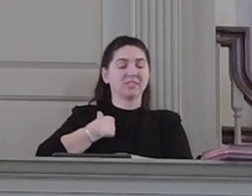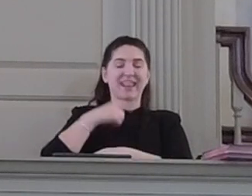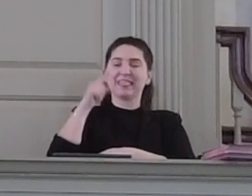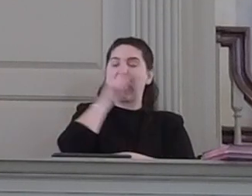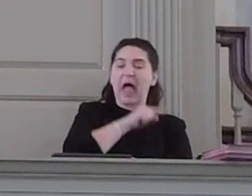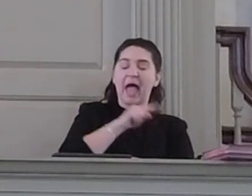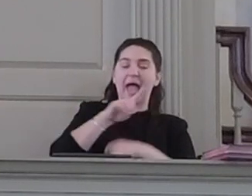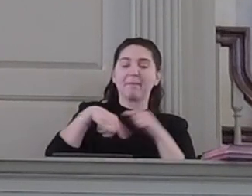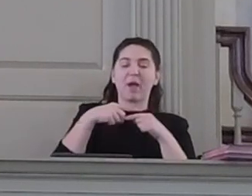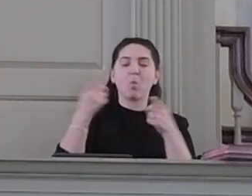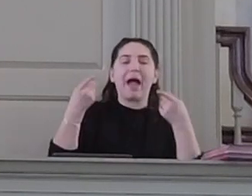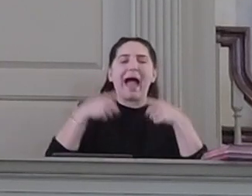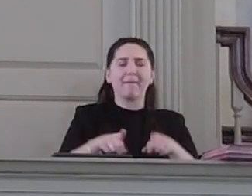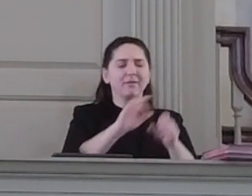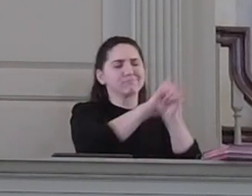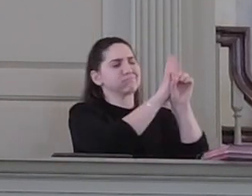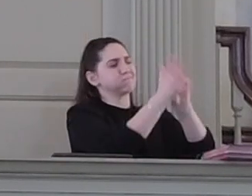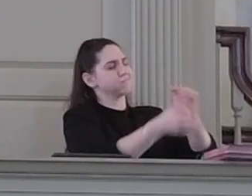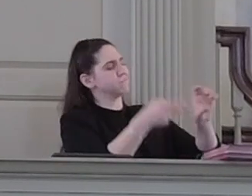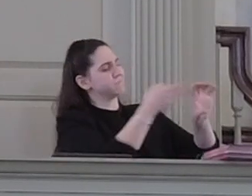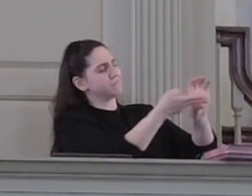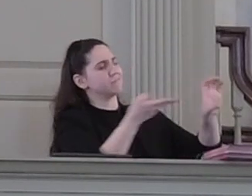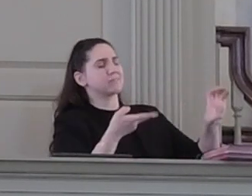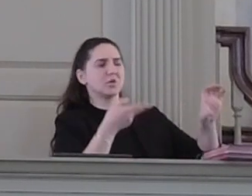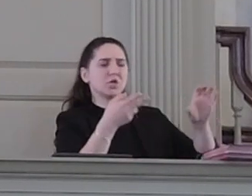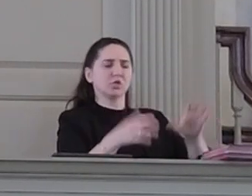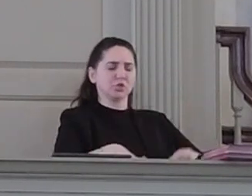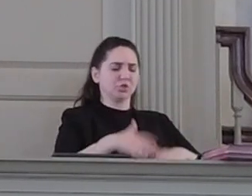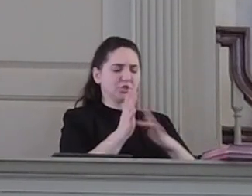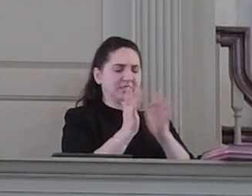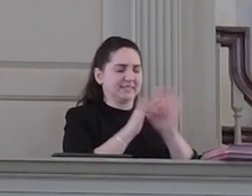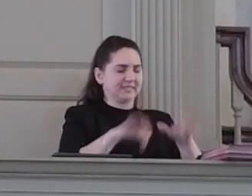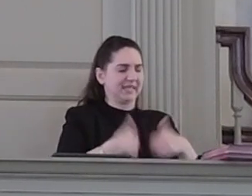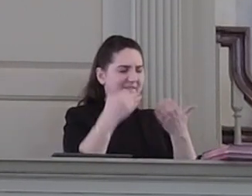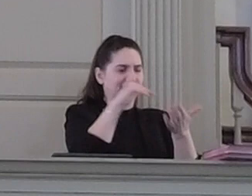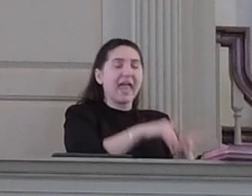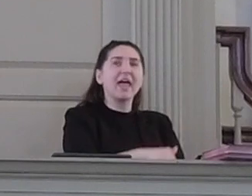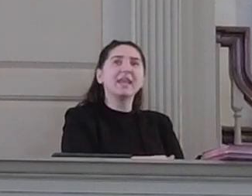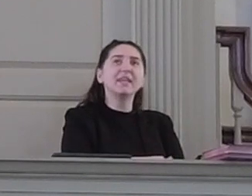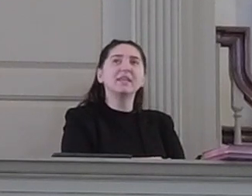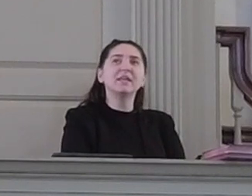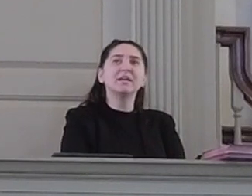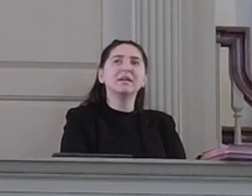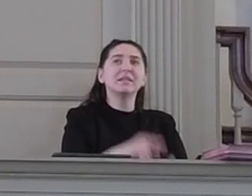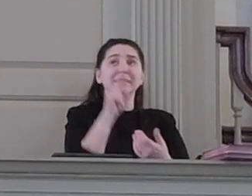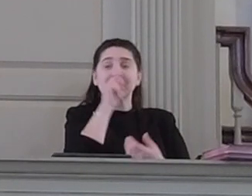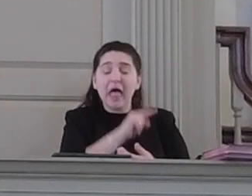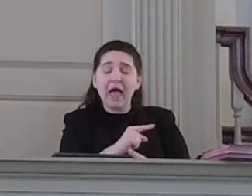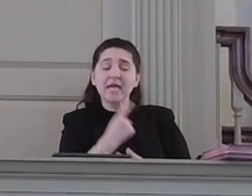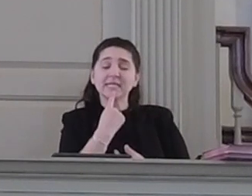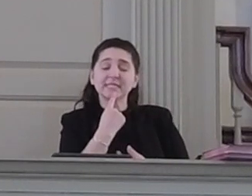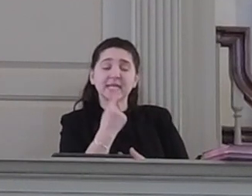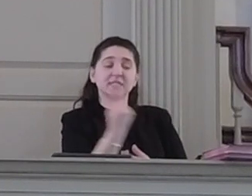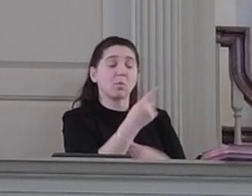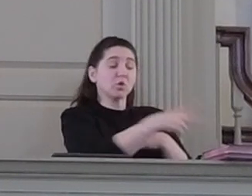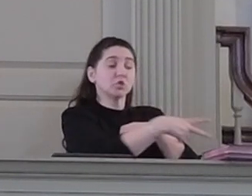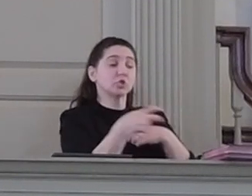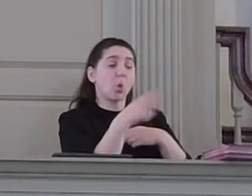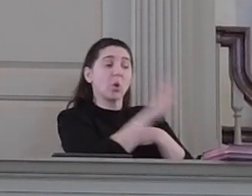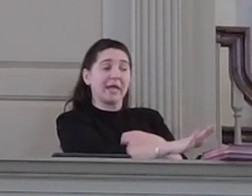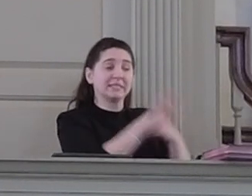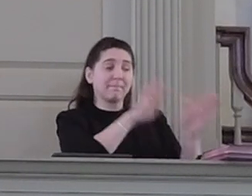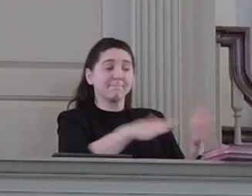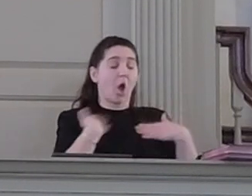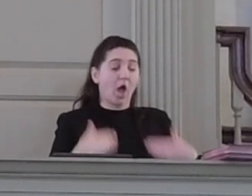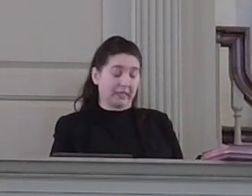We know that it was not all sweetness and light as they tried to do what Jesus had told them to do. And they were persecuted from every